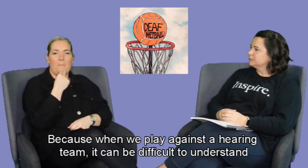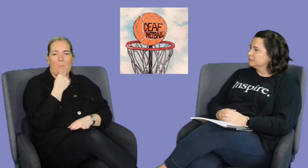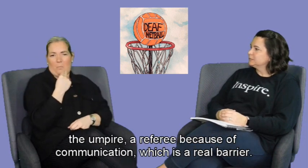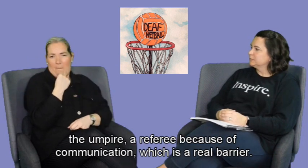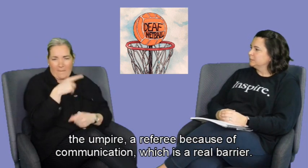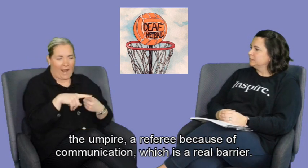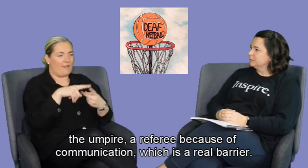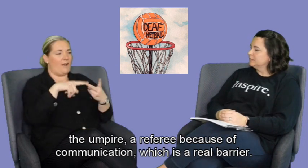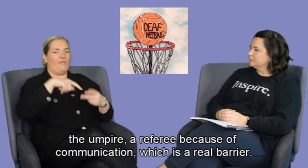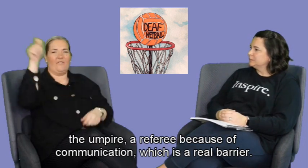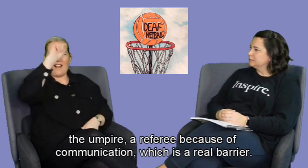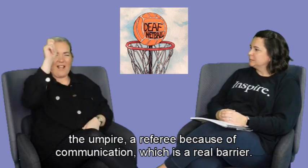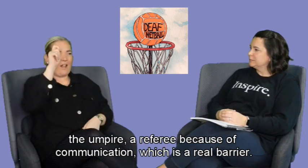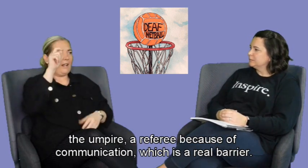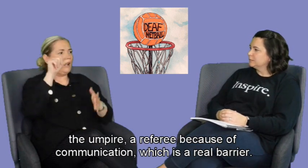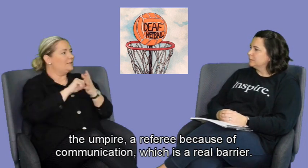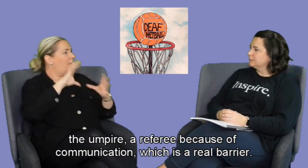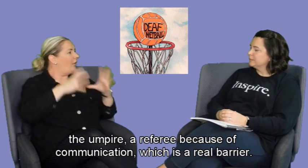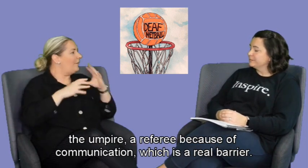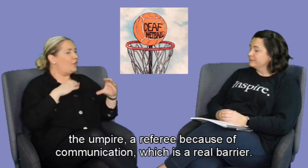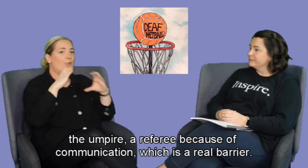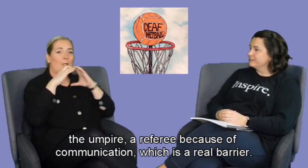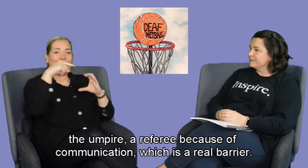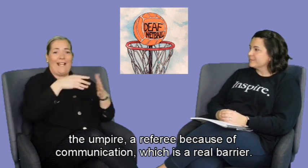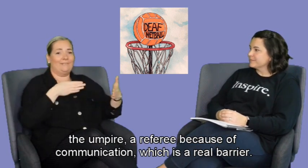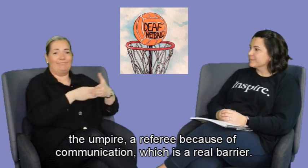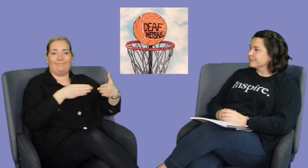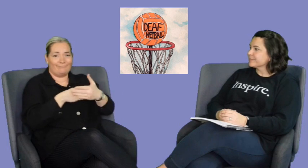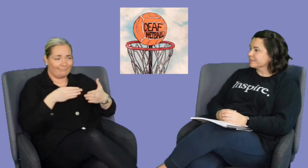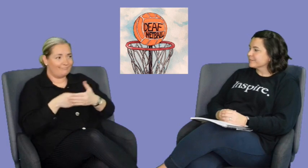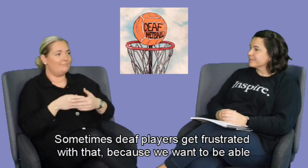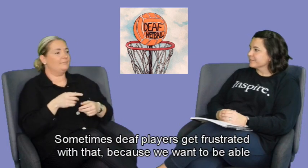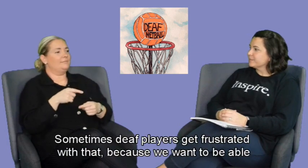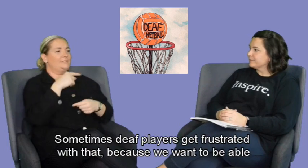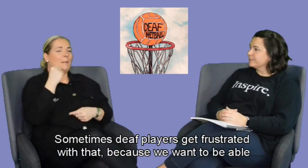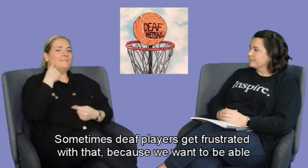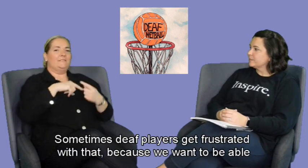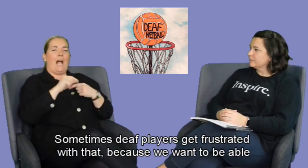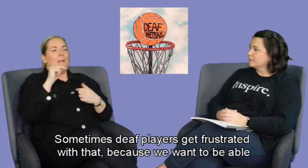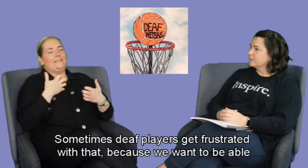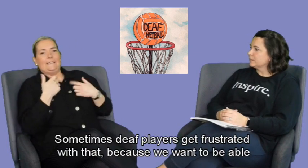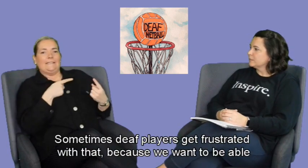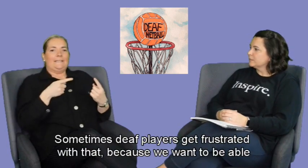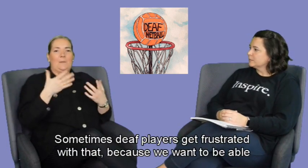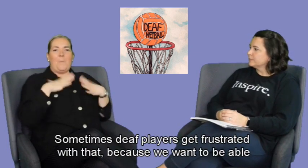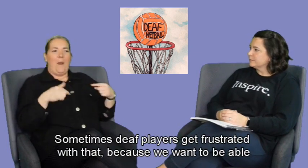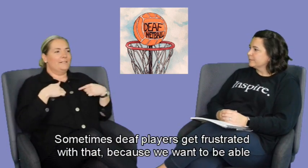understand the umpire and referee because of communication, which is a real barrier. Sometimes the deaf players get frustrated with that because we